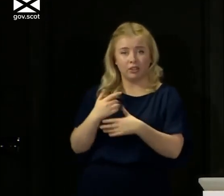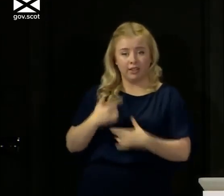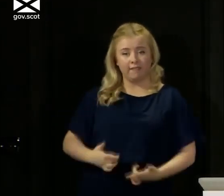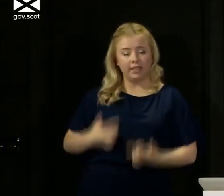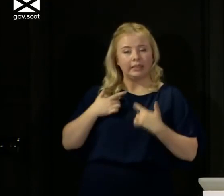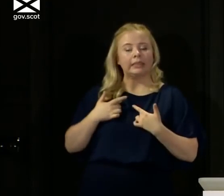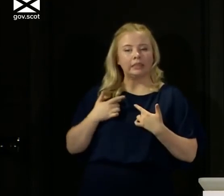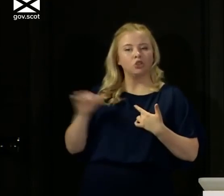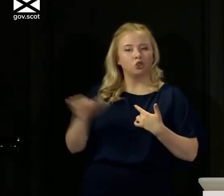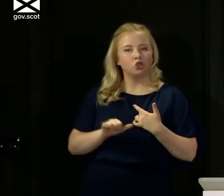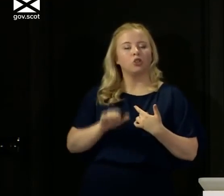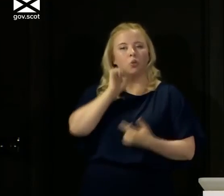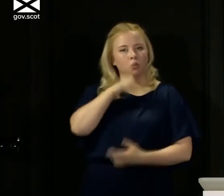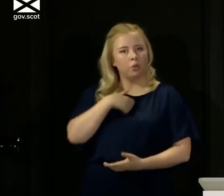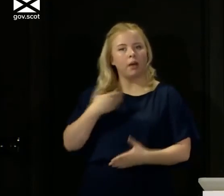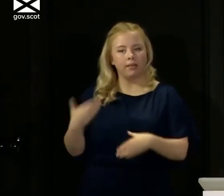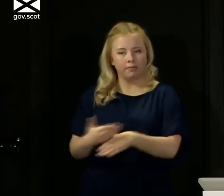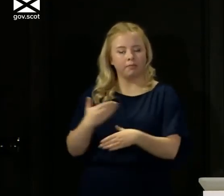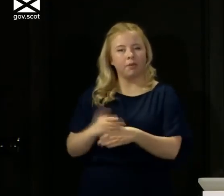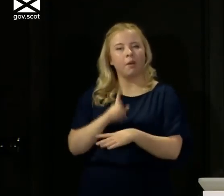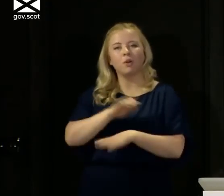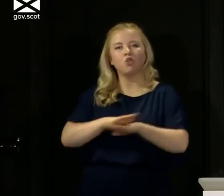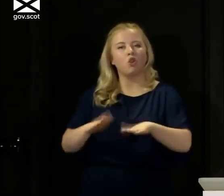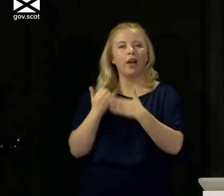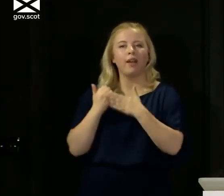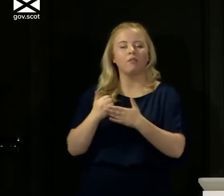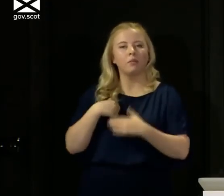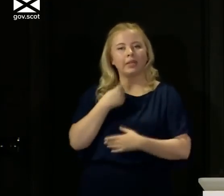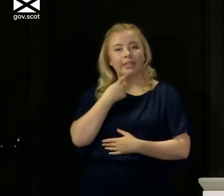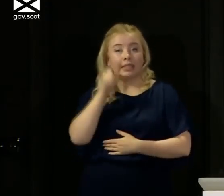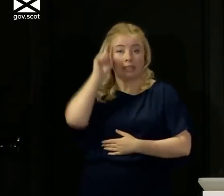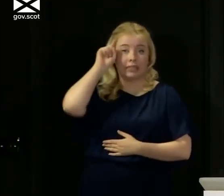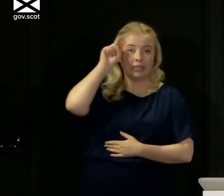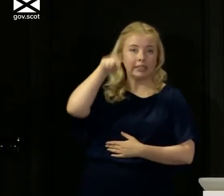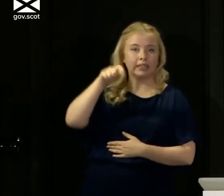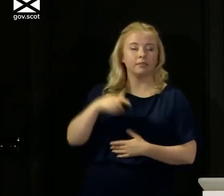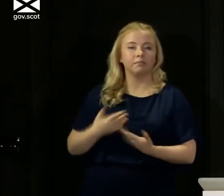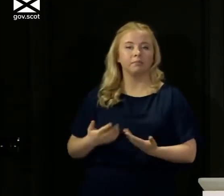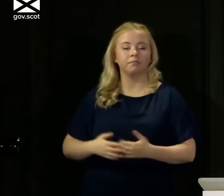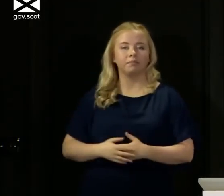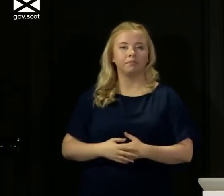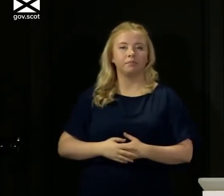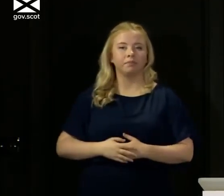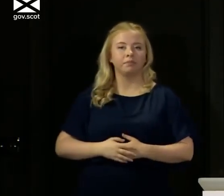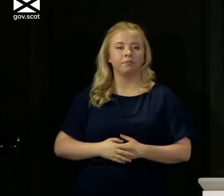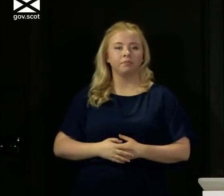think they are appropriate. But I don't think it's particularly helpful for me to speculate beyond that at this stage.